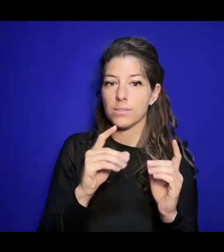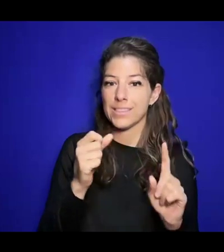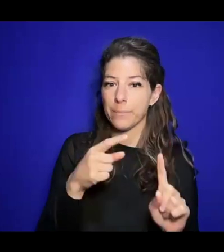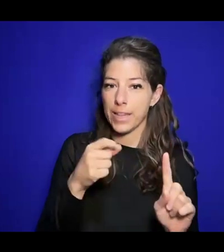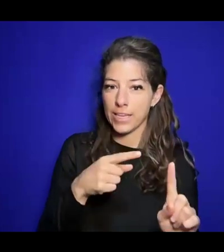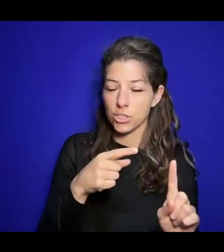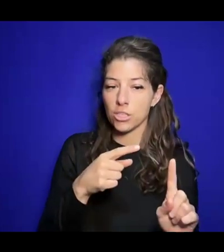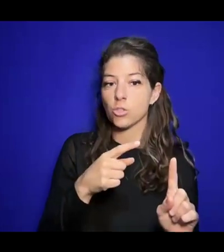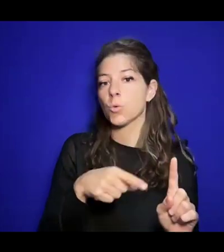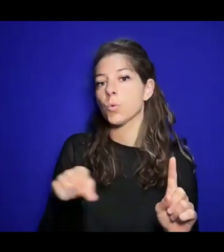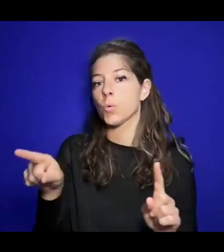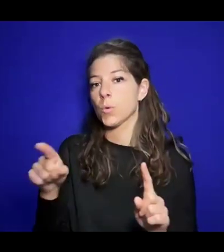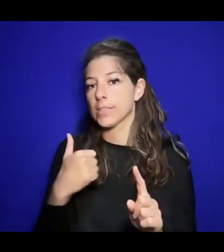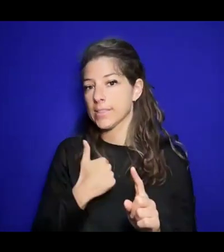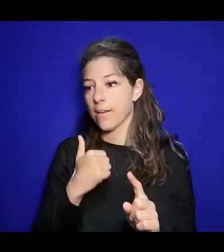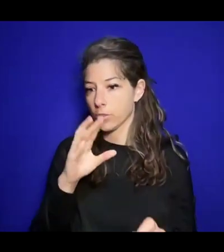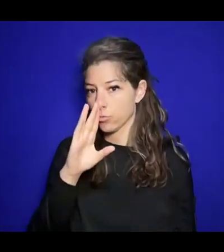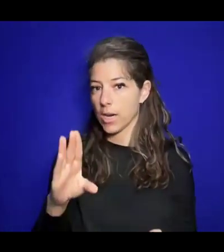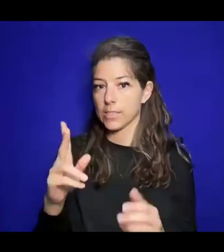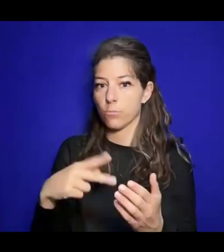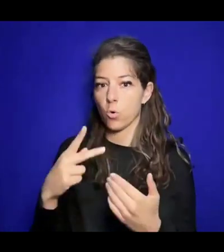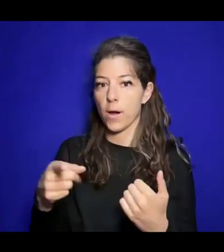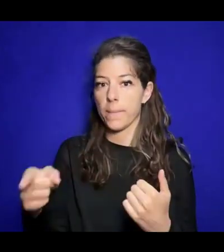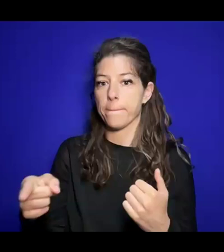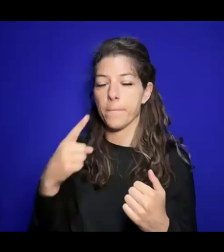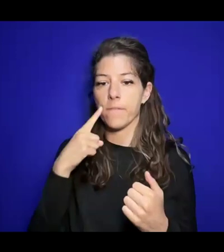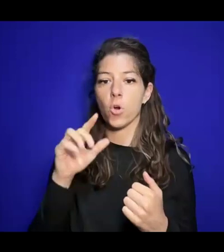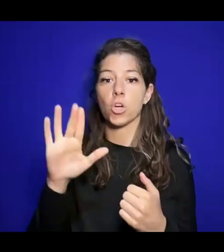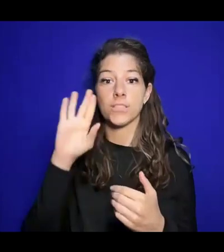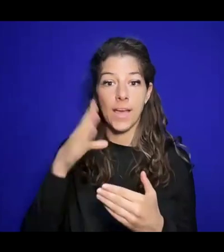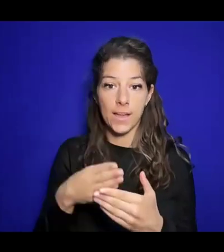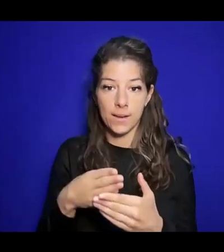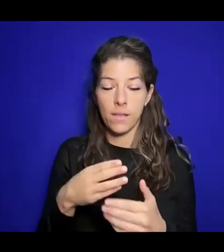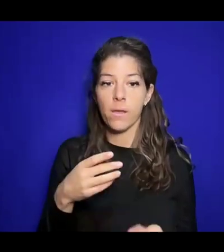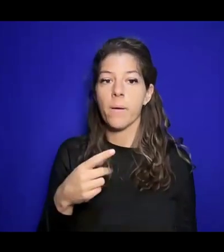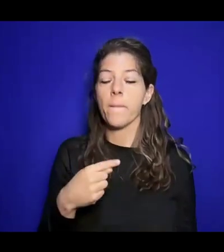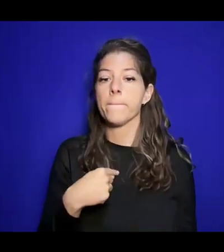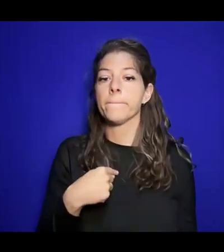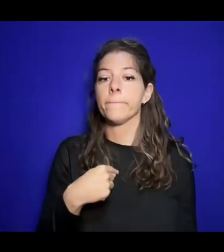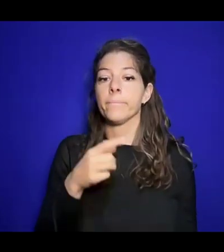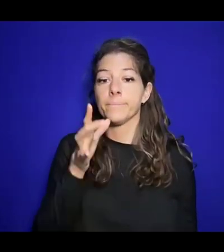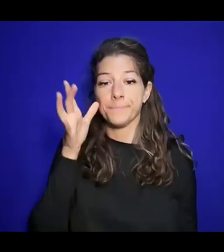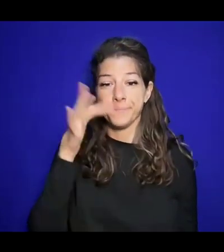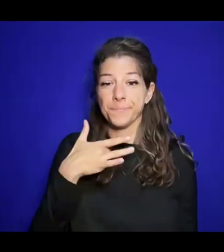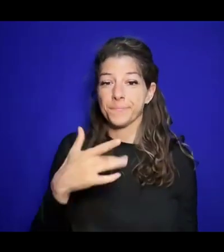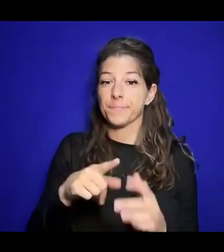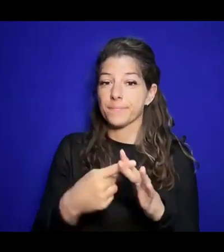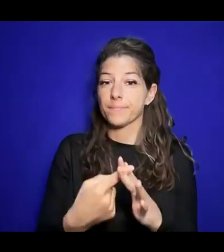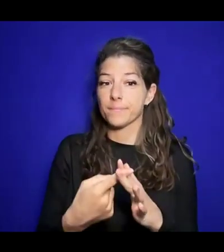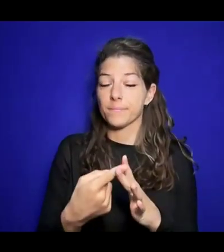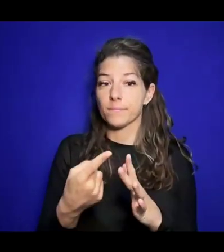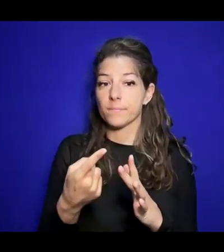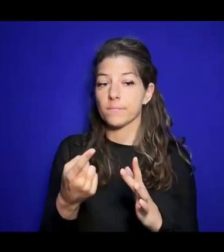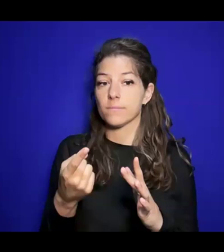stimulation to a self-directed program, and this was for her son. So parents usually start out, caregivers